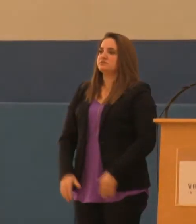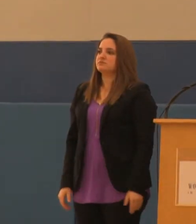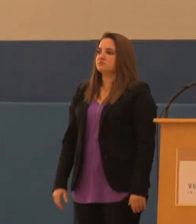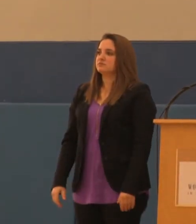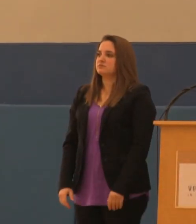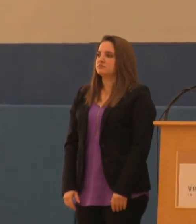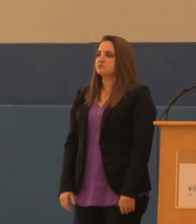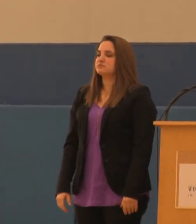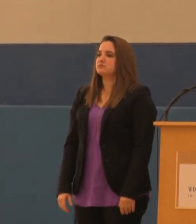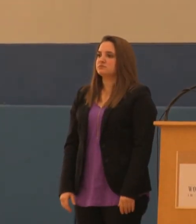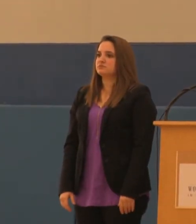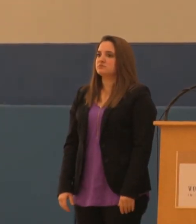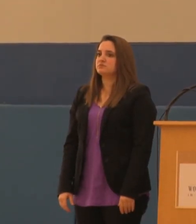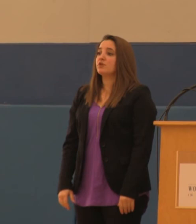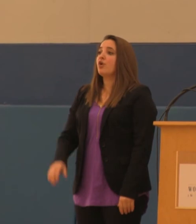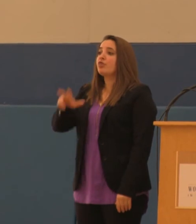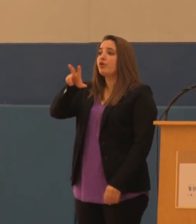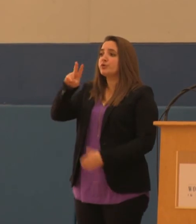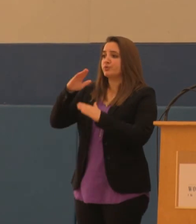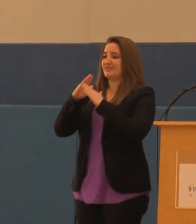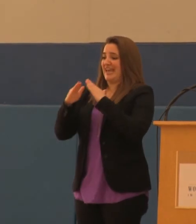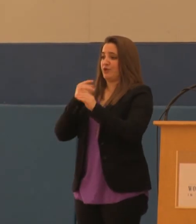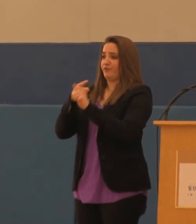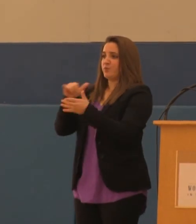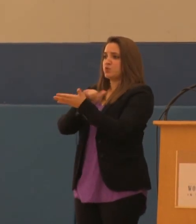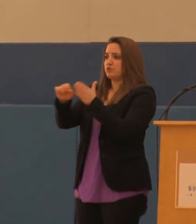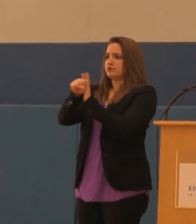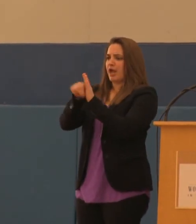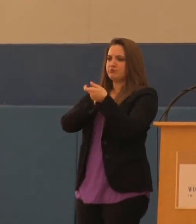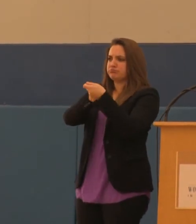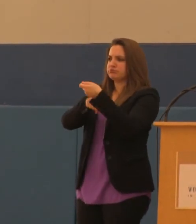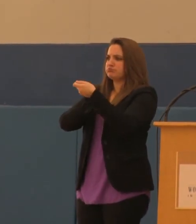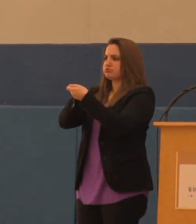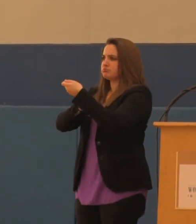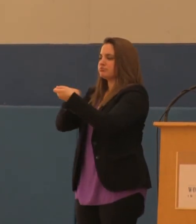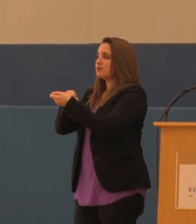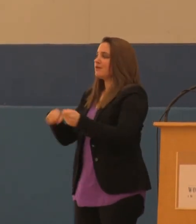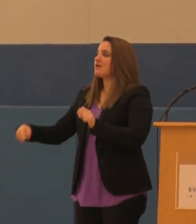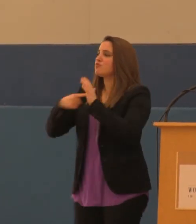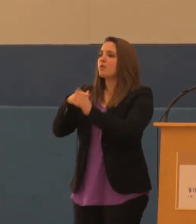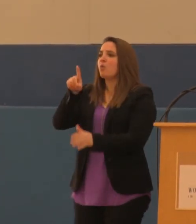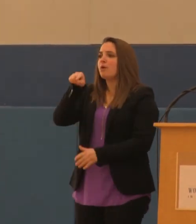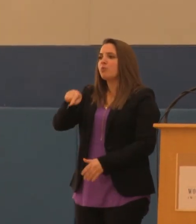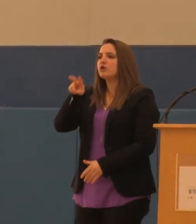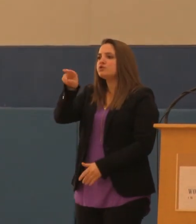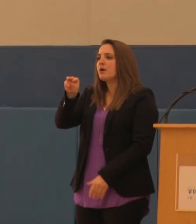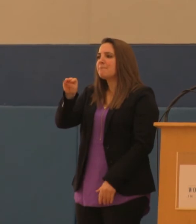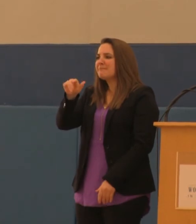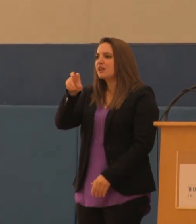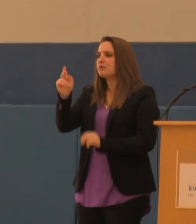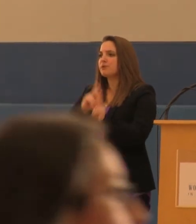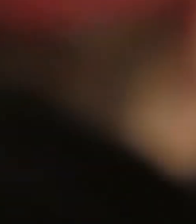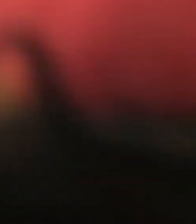Garnering support from 32 municipalities in the state and representing 1.2 million New York